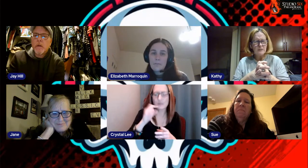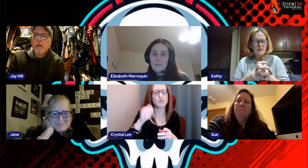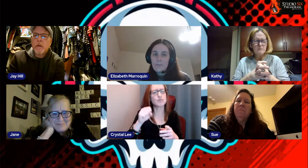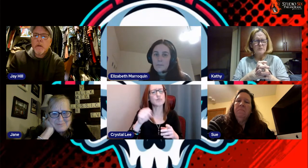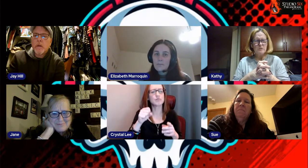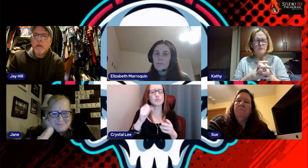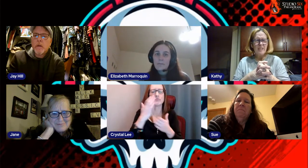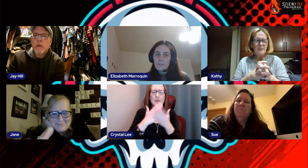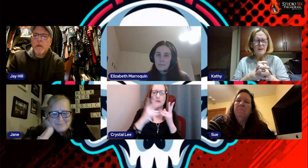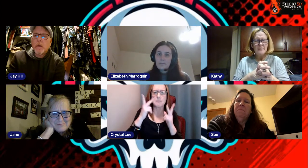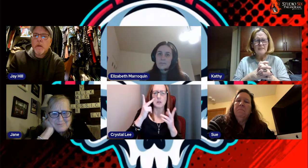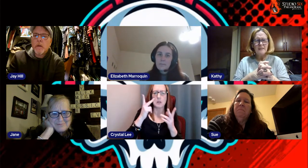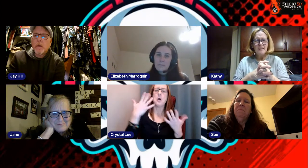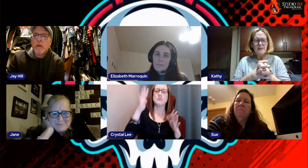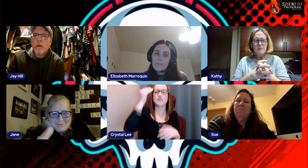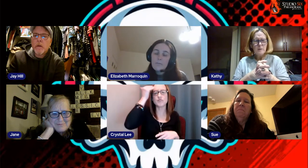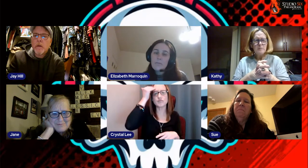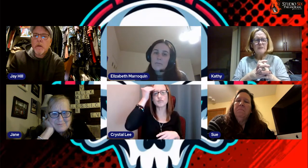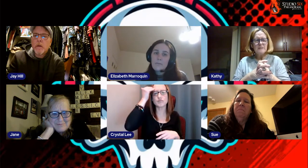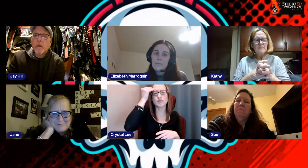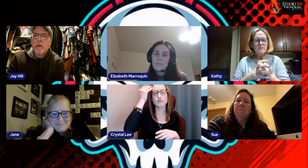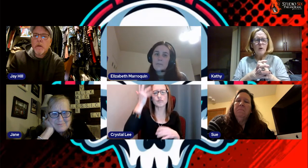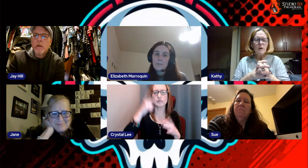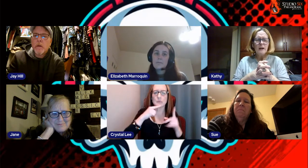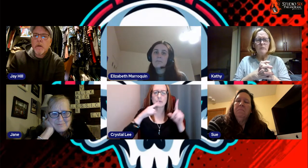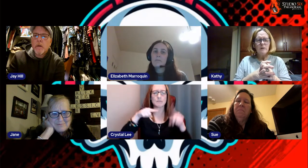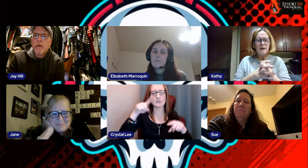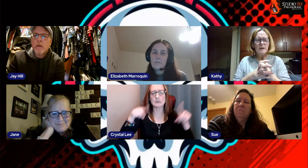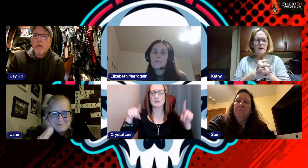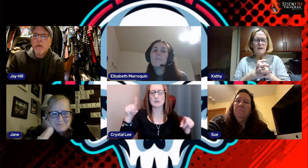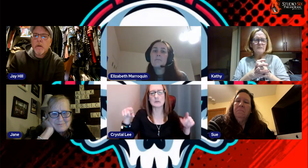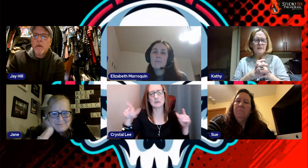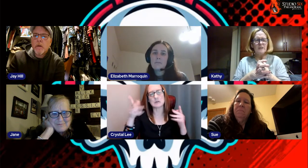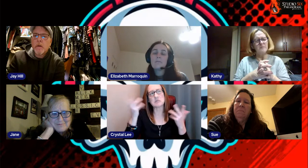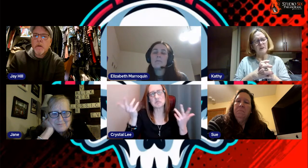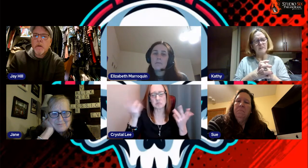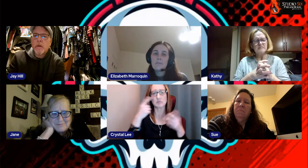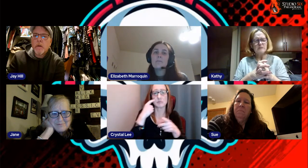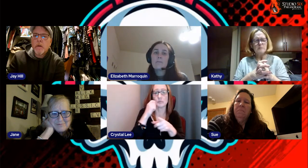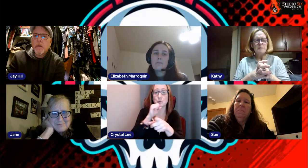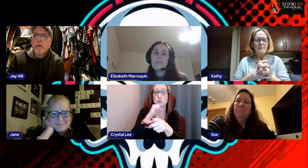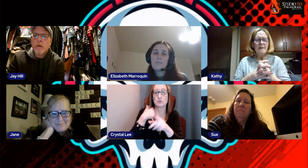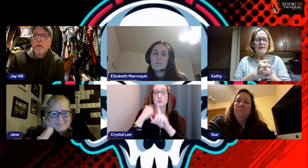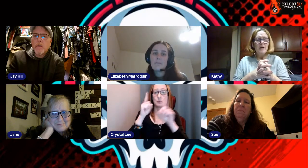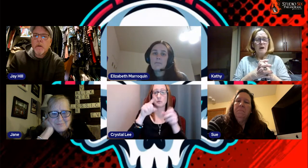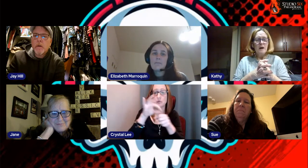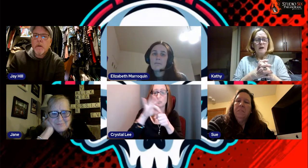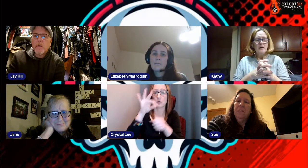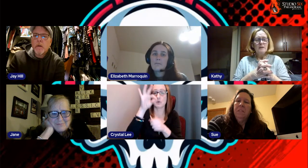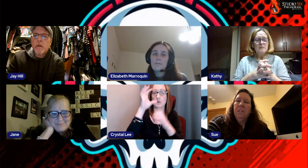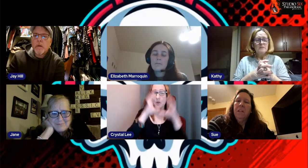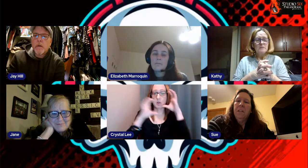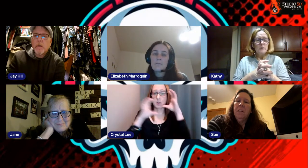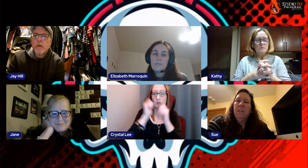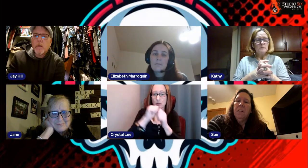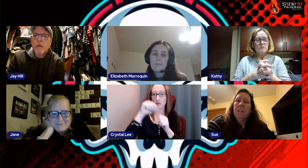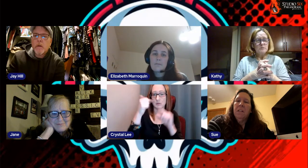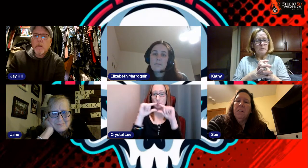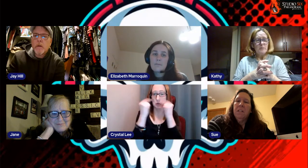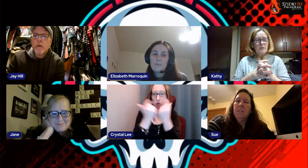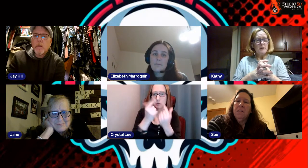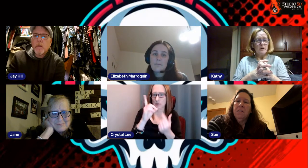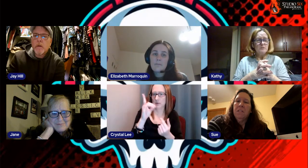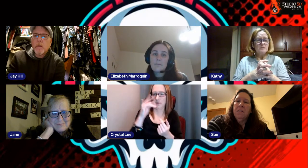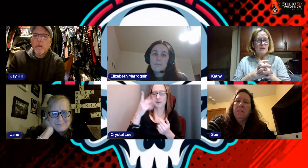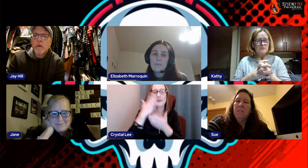on them. You rely on people can. Oh, I know. I can feel embarrassed. So some